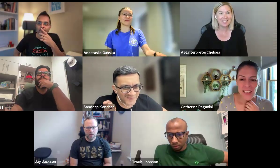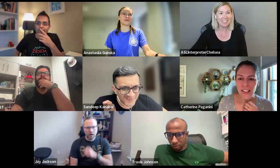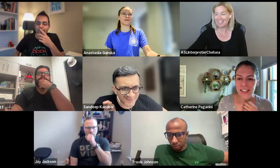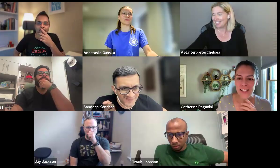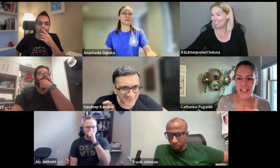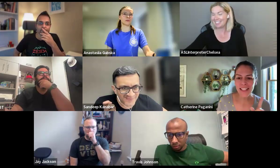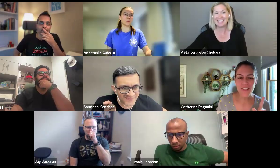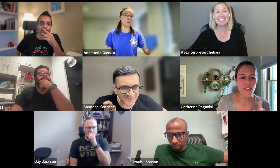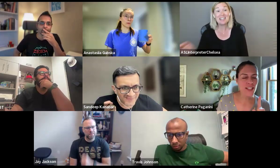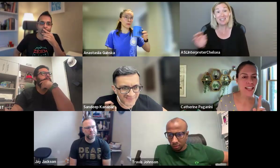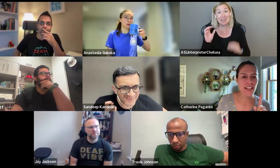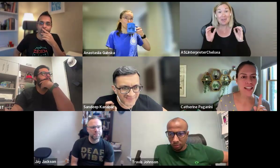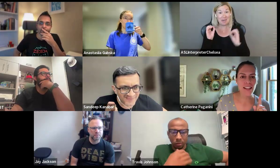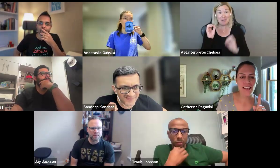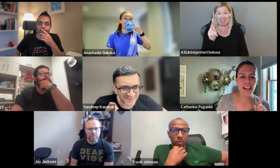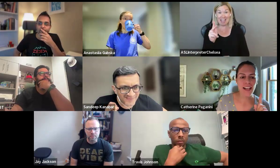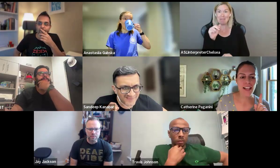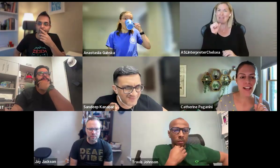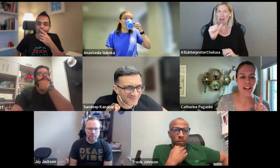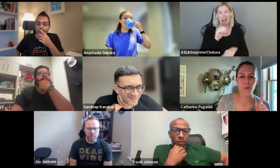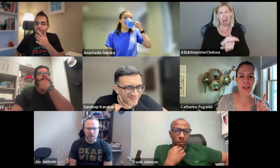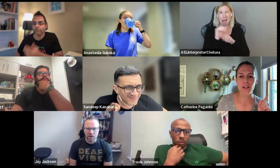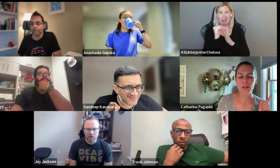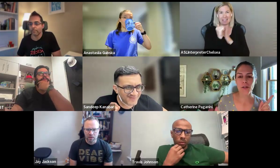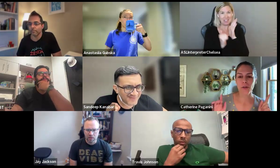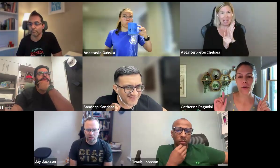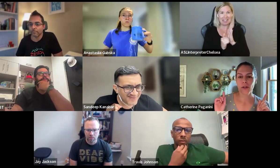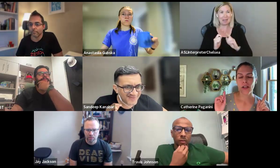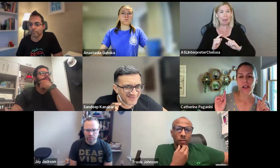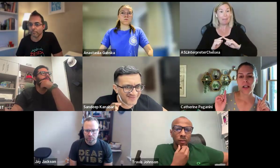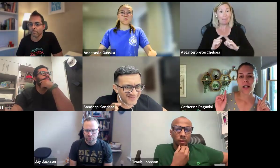Not on the agenda, just like I wanted to